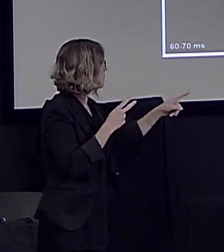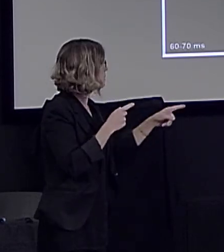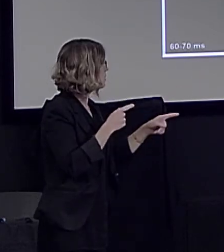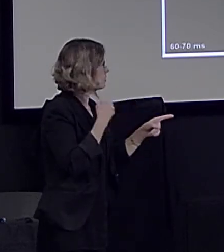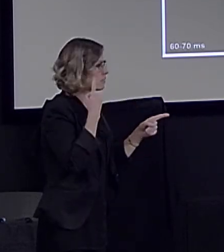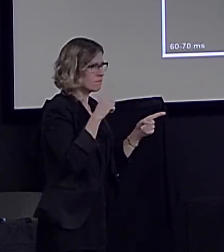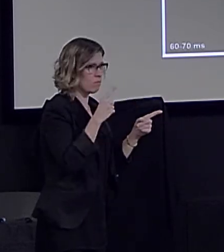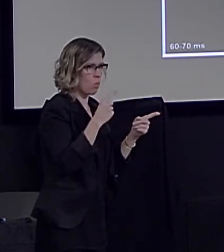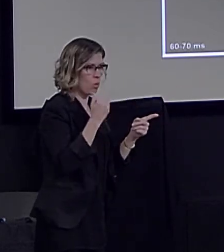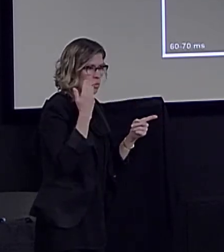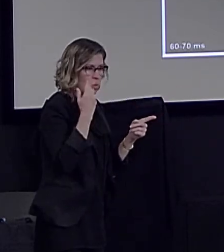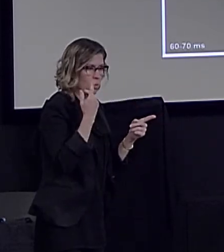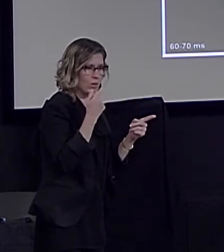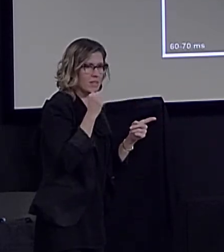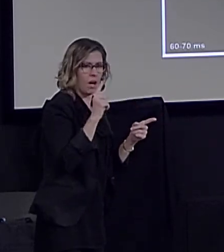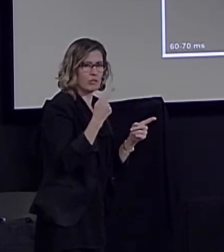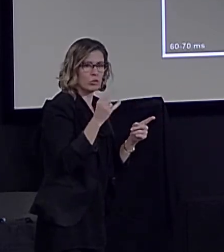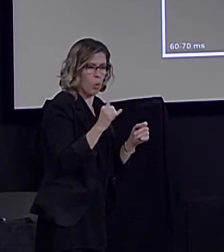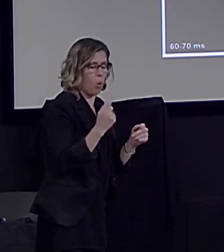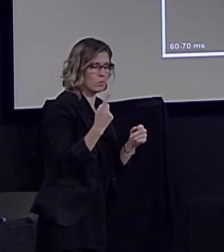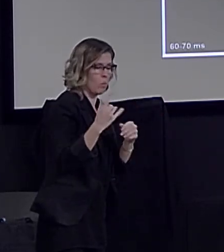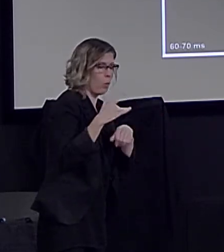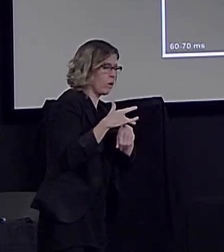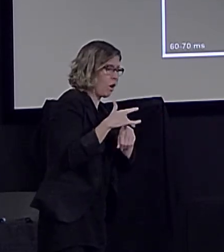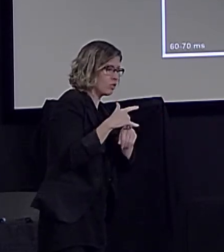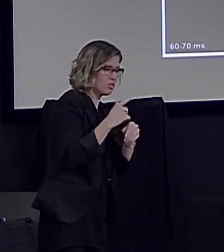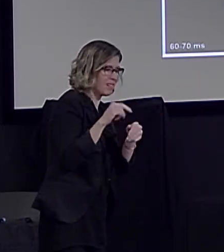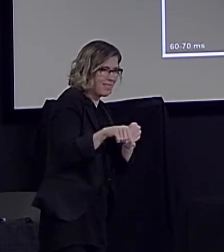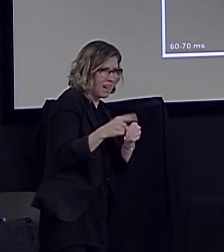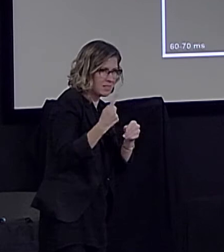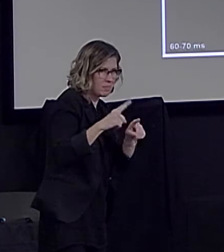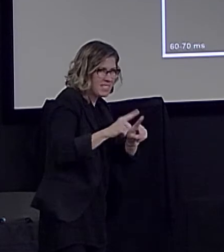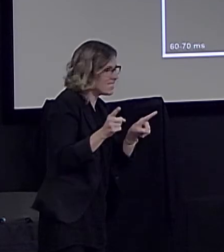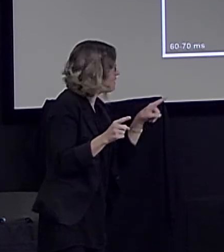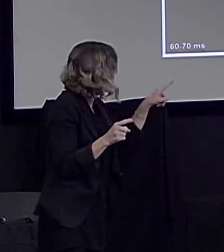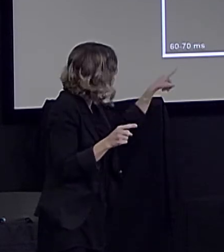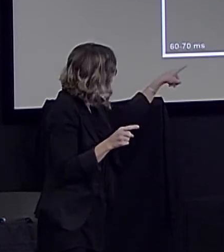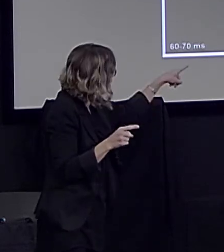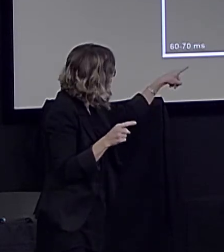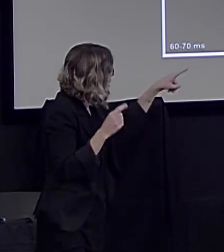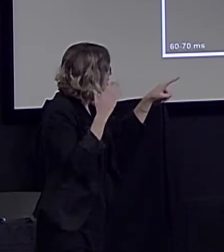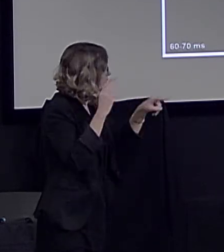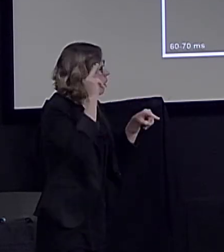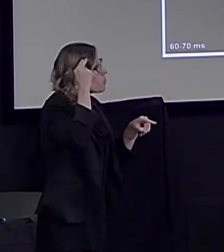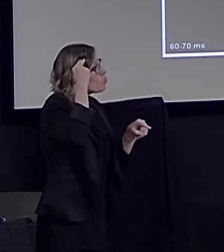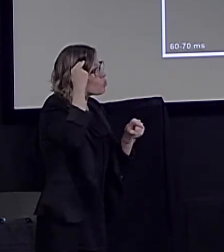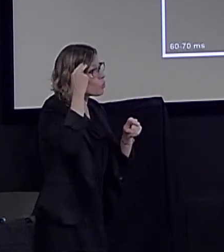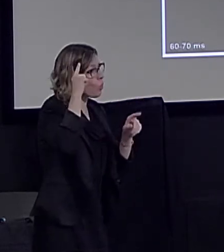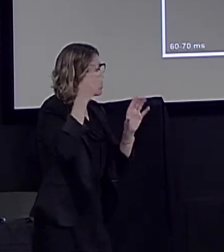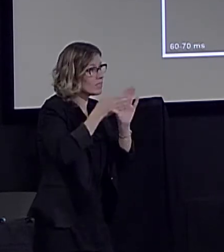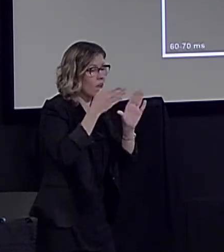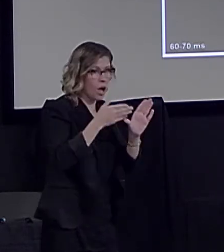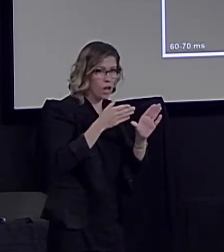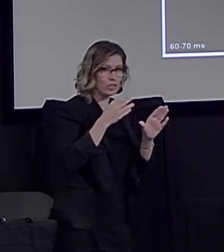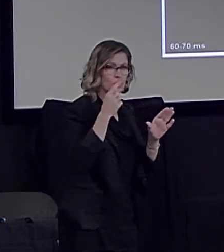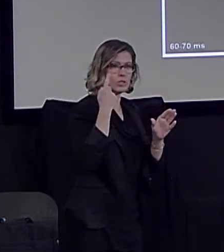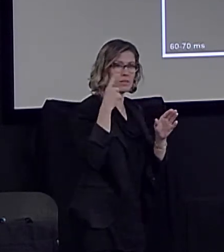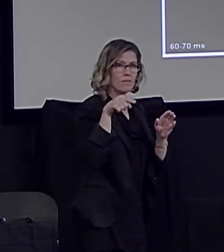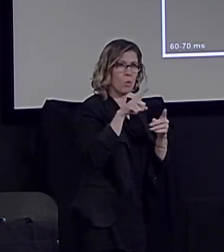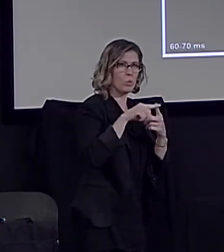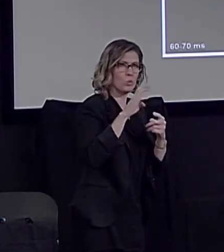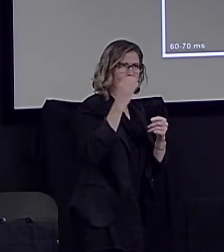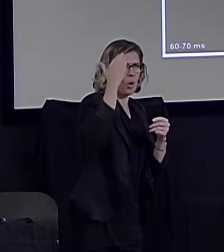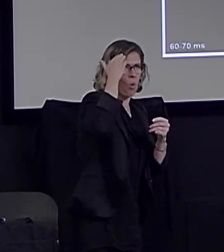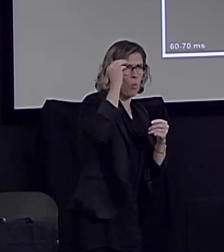It's something different. According to some neuropsychologists, in order to be aware of your arm and so on. You